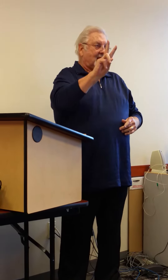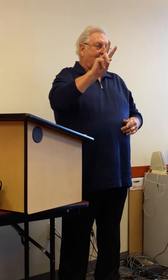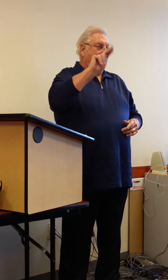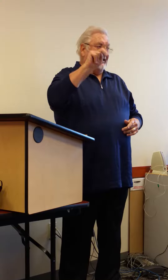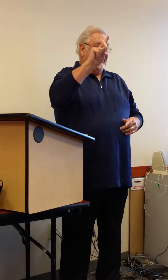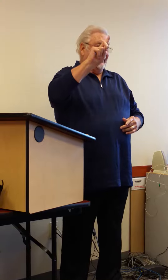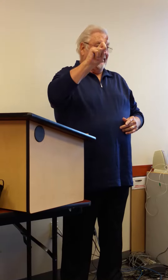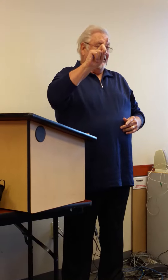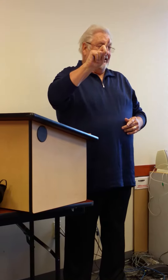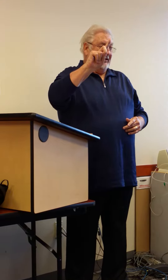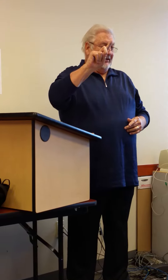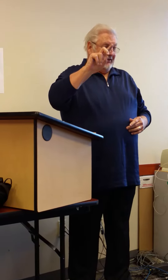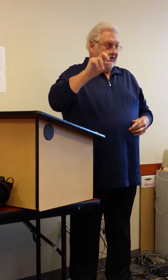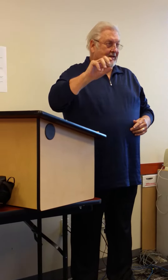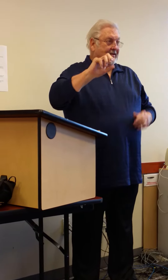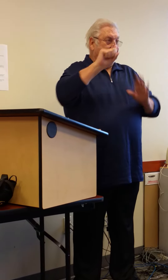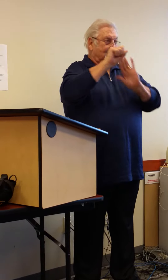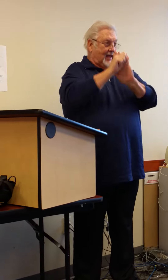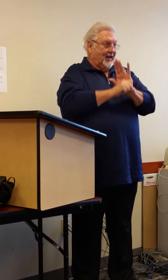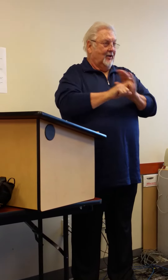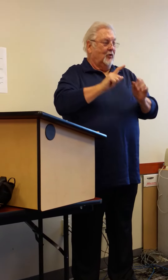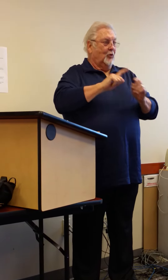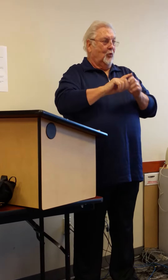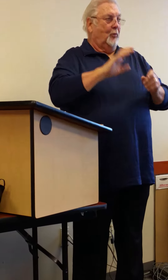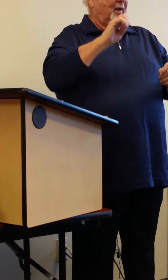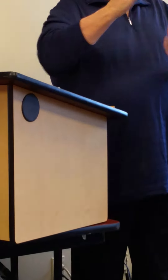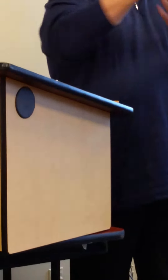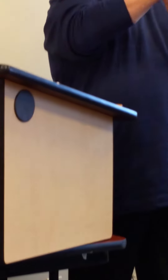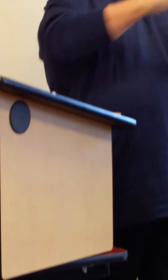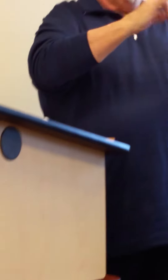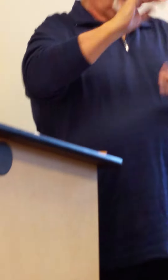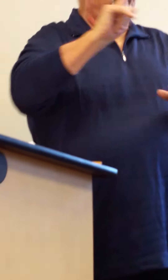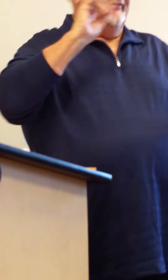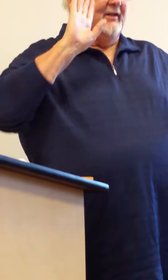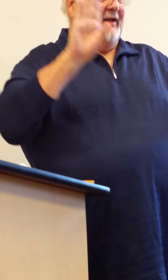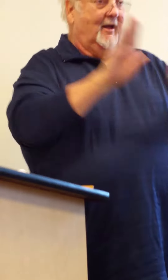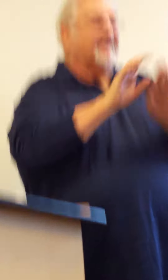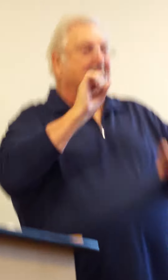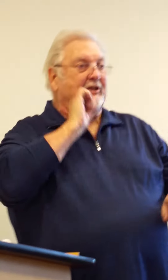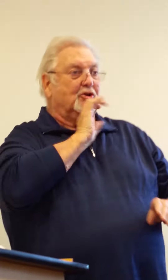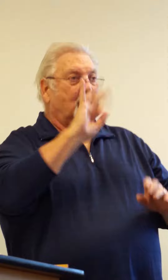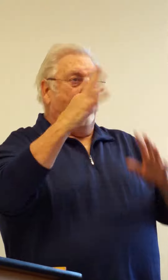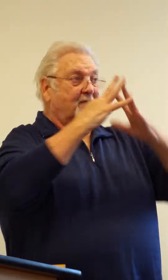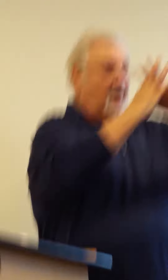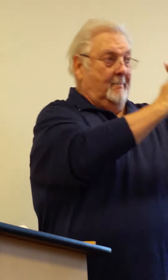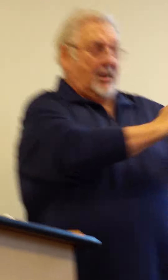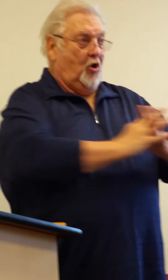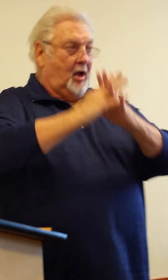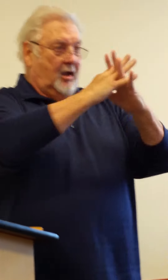became 32nd in the state to be part of the Deaf Senior Citizens of